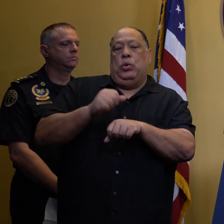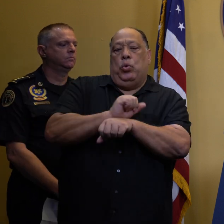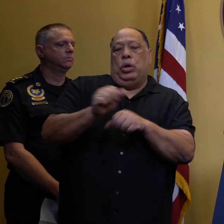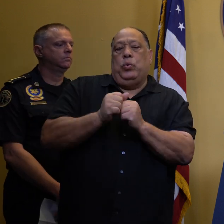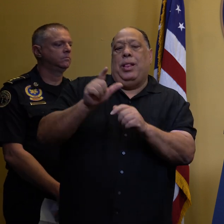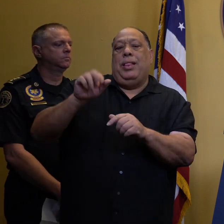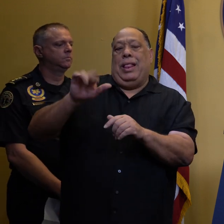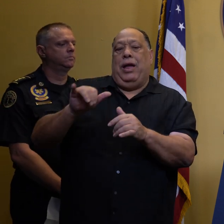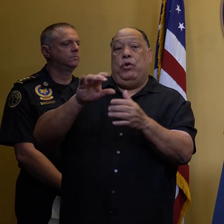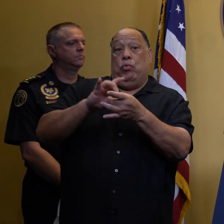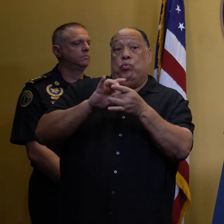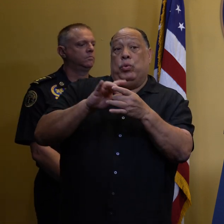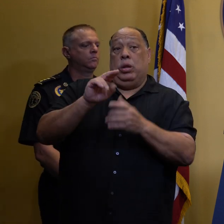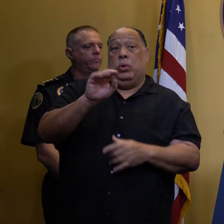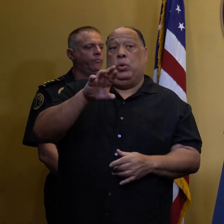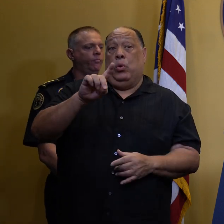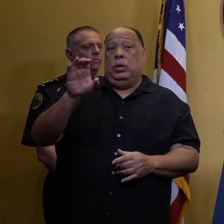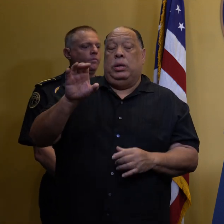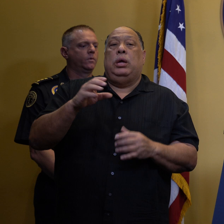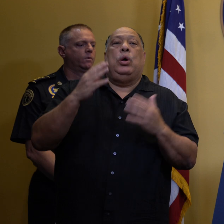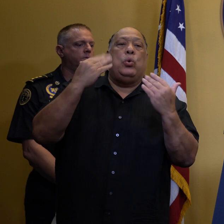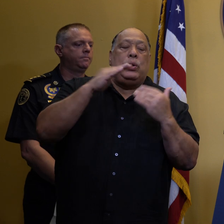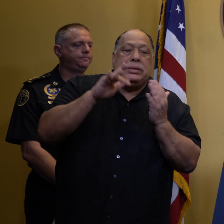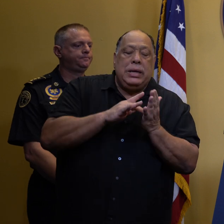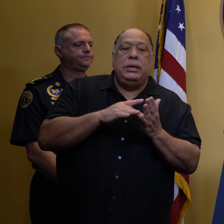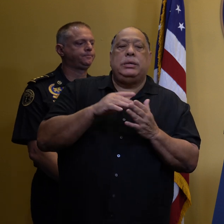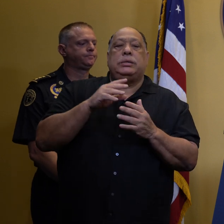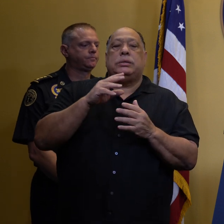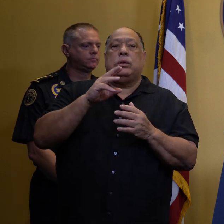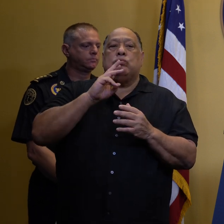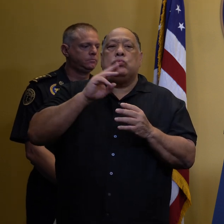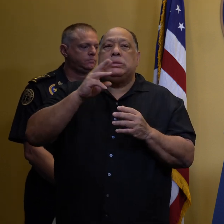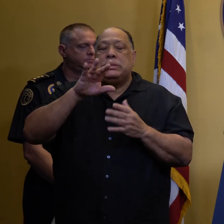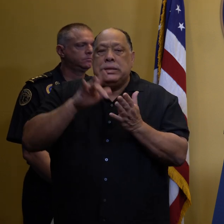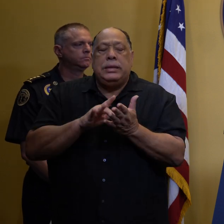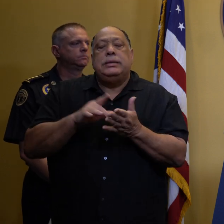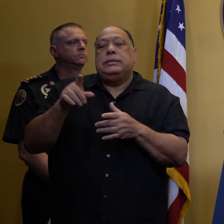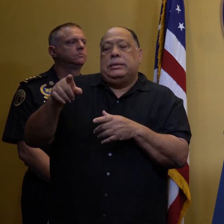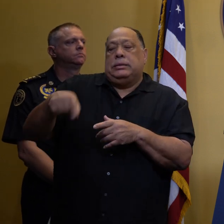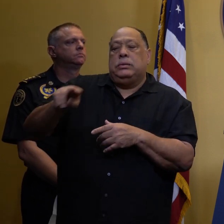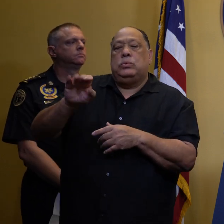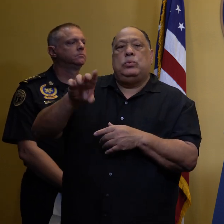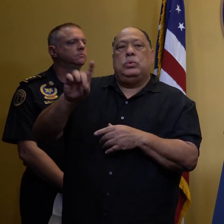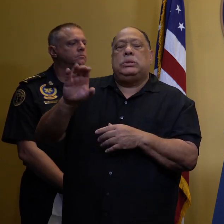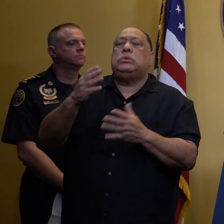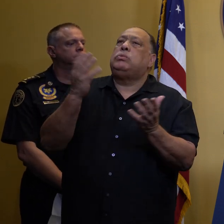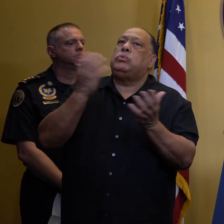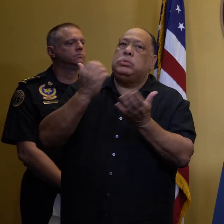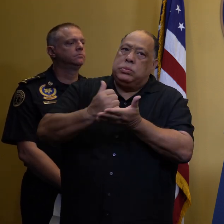Larry in emergency resource centers, cooling centers, and they've been very accommodating to